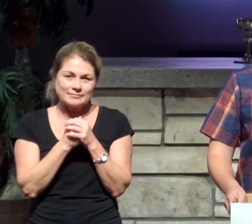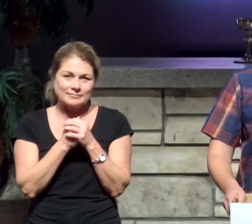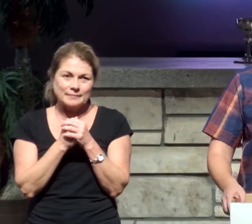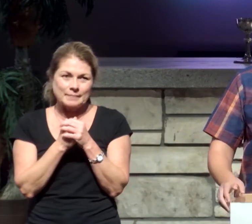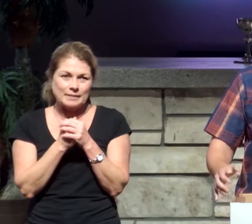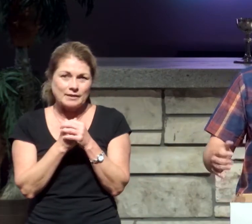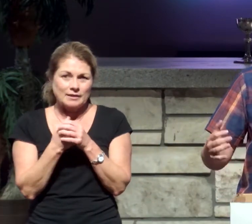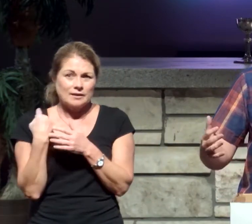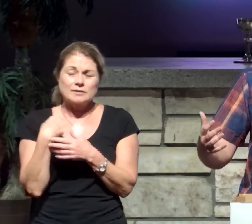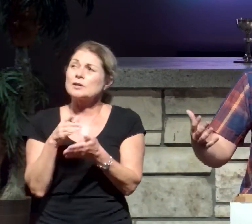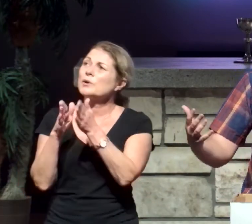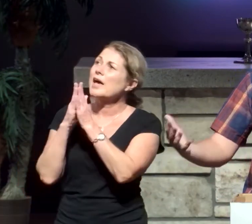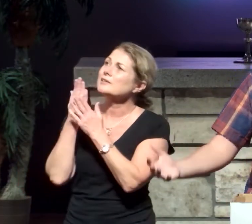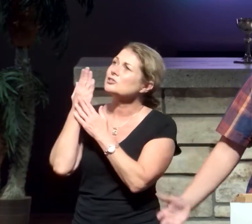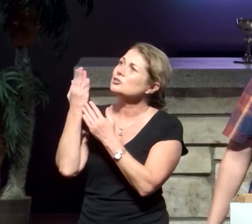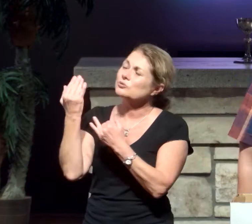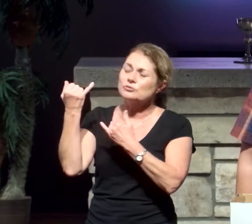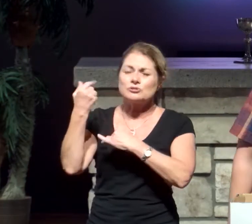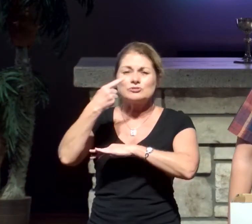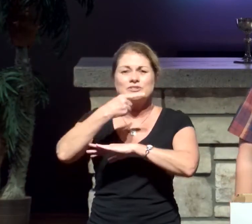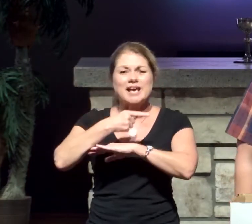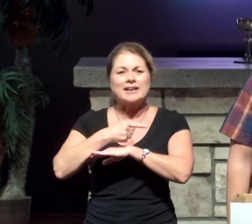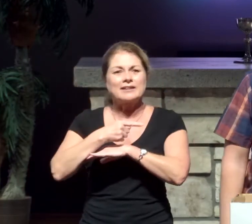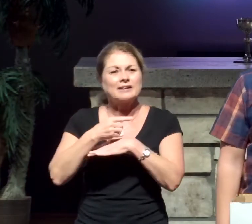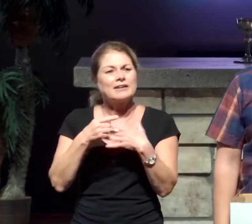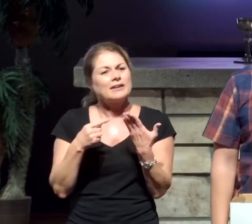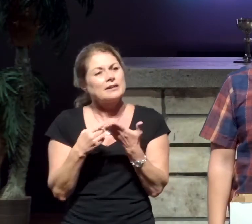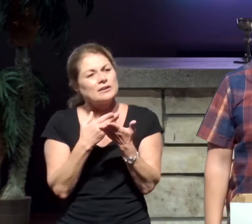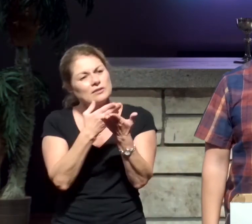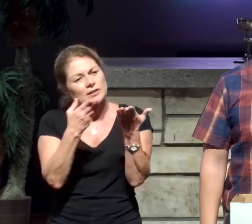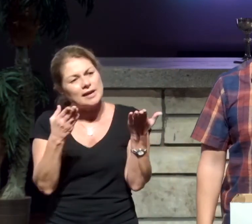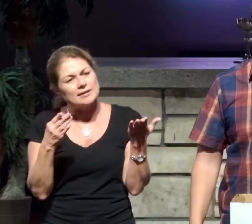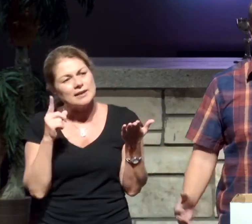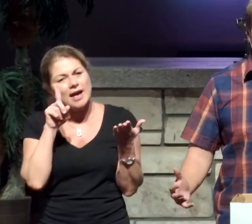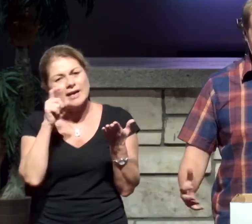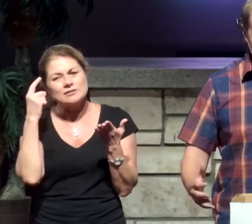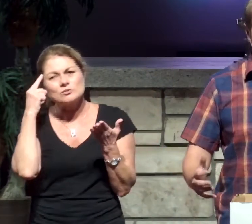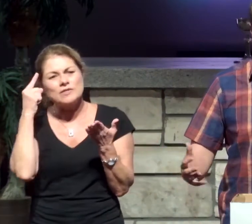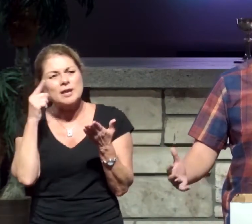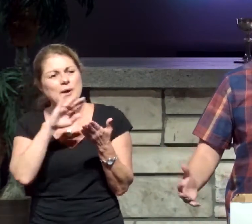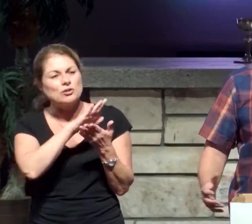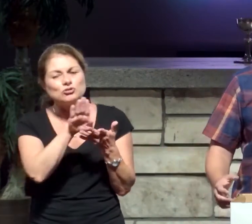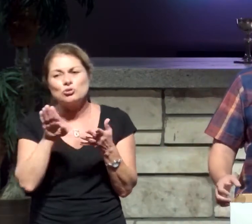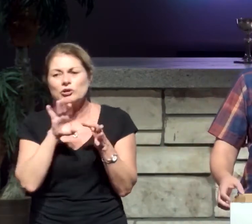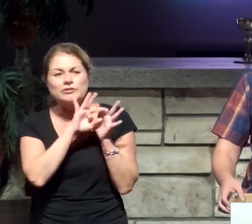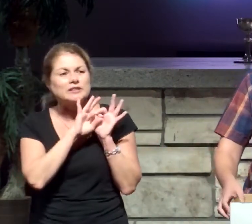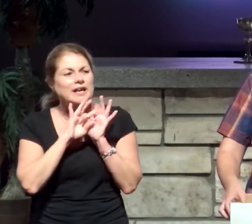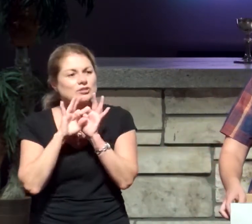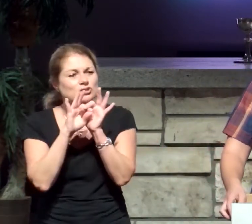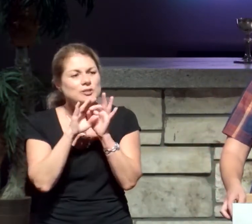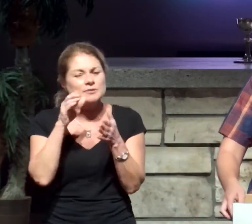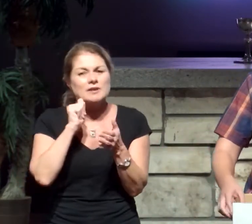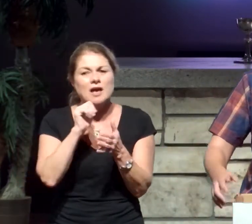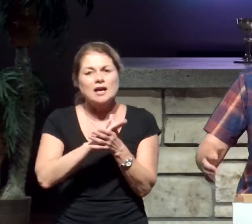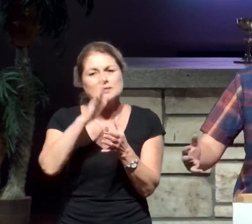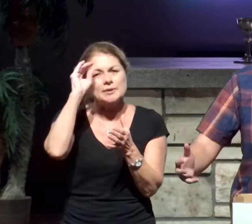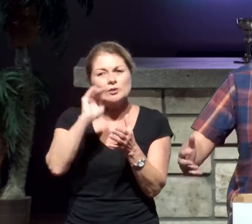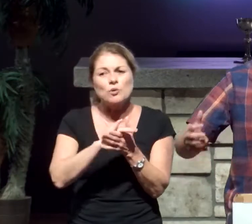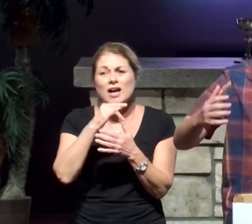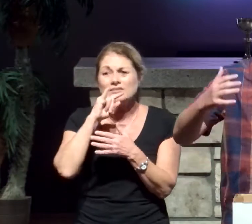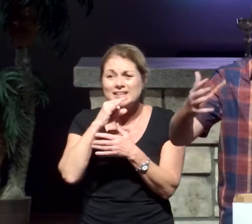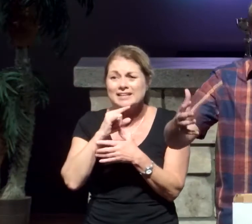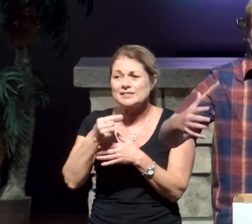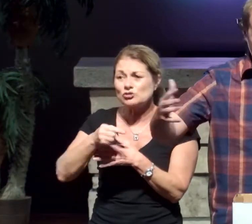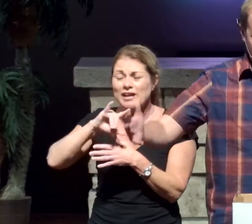today that you would help us to consider the relationships among us, whether it's our spouses, significant others, our kids, our